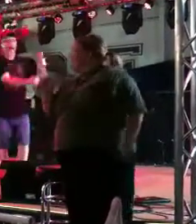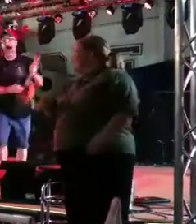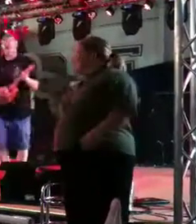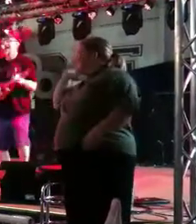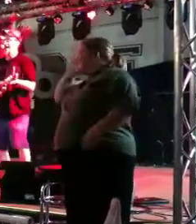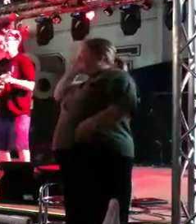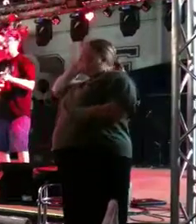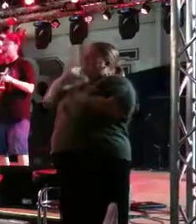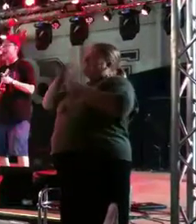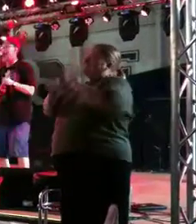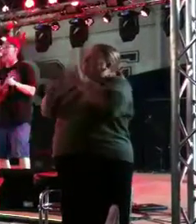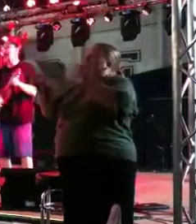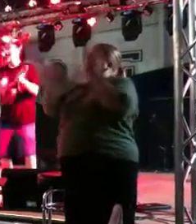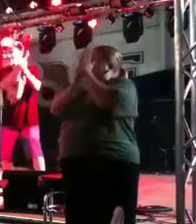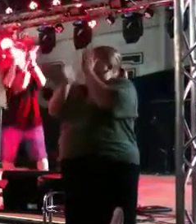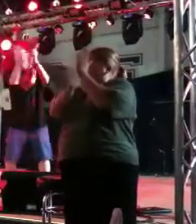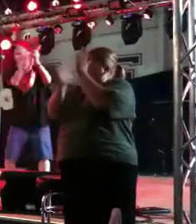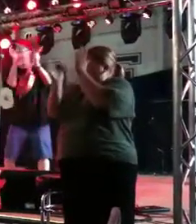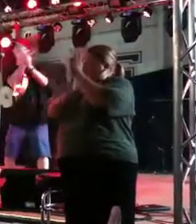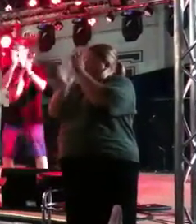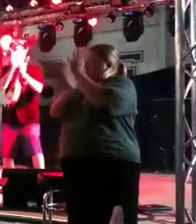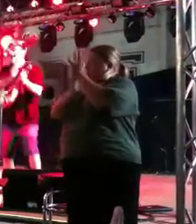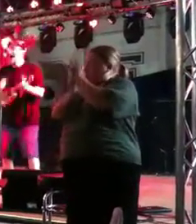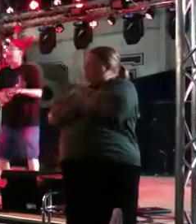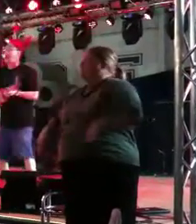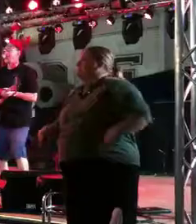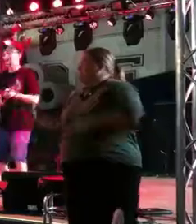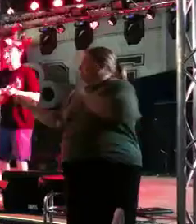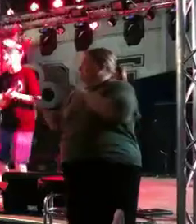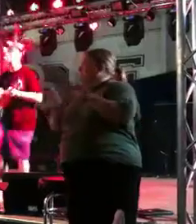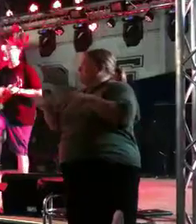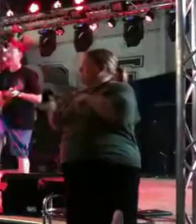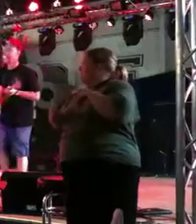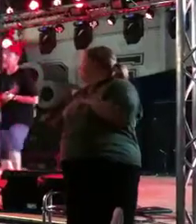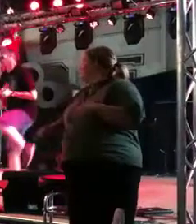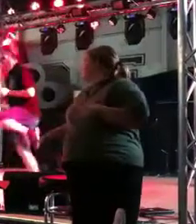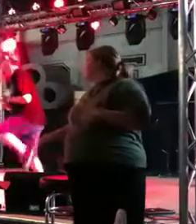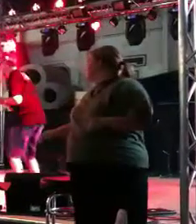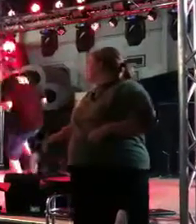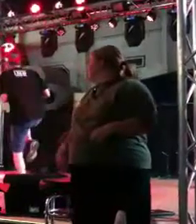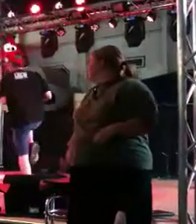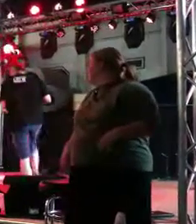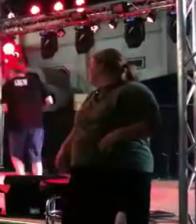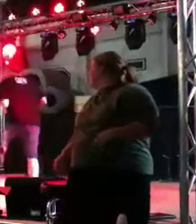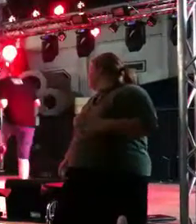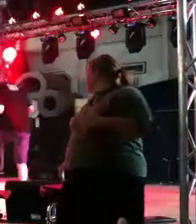Wee-haw! Everybody clap your hands. Everybody do a dance.